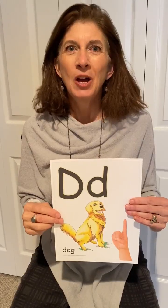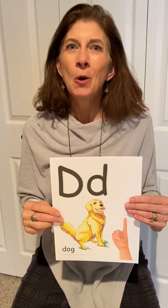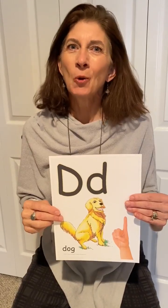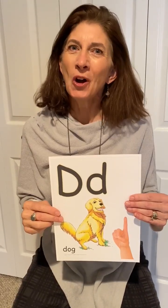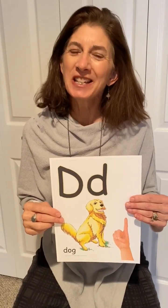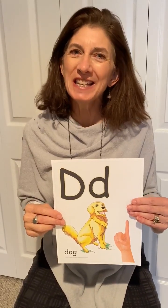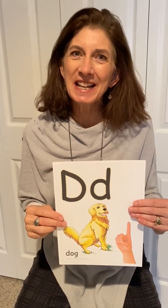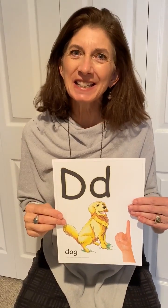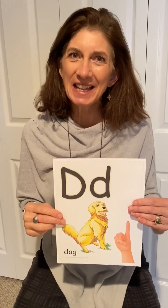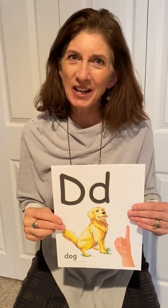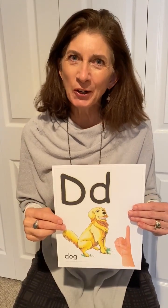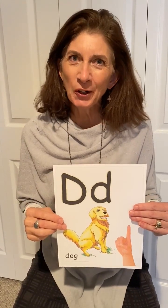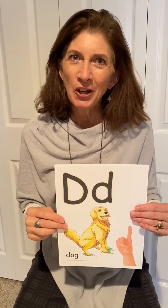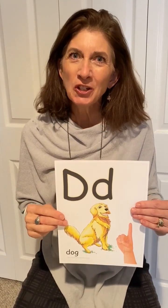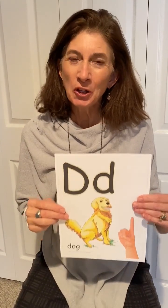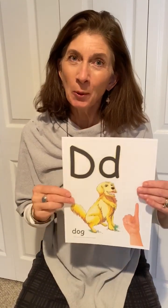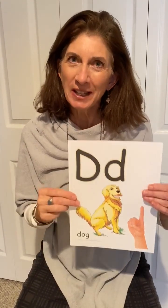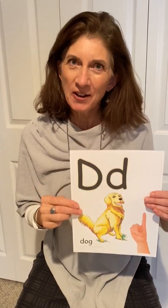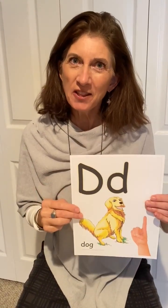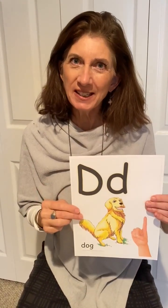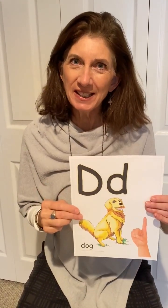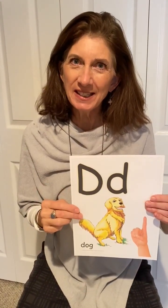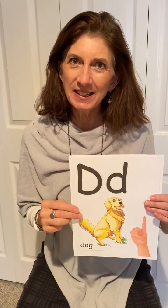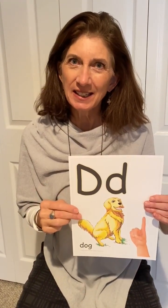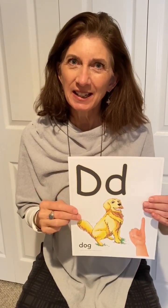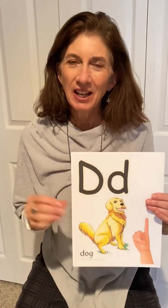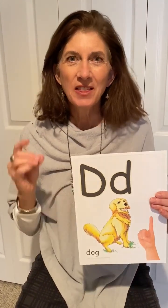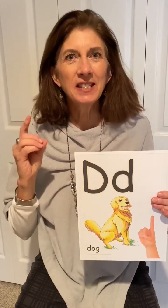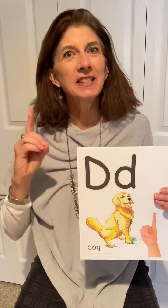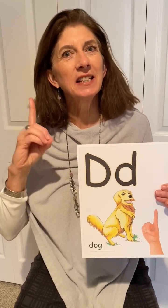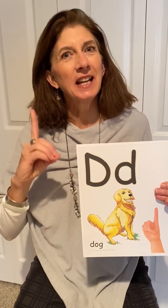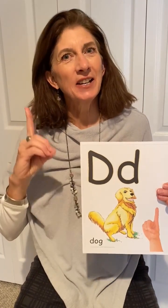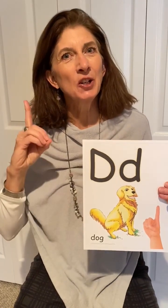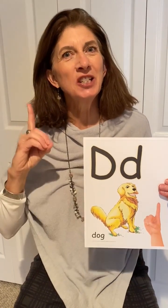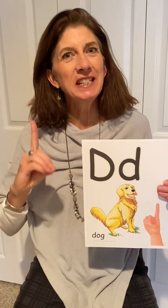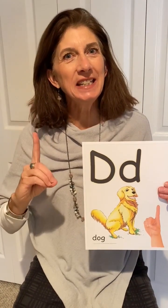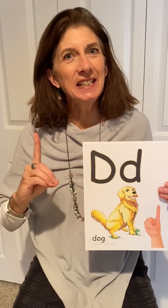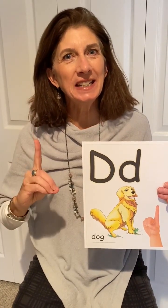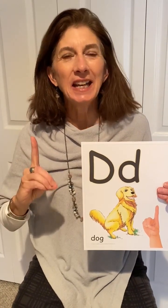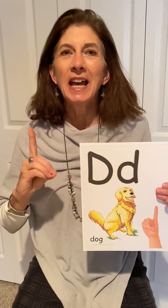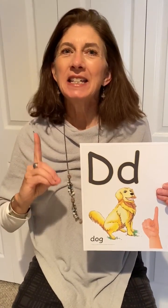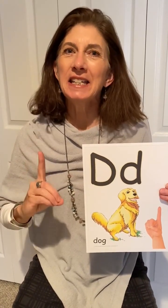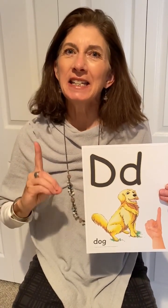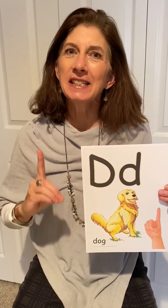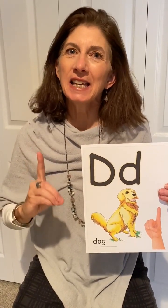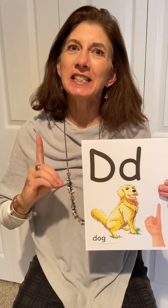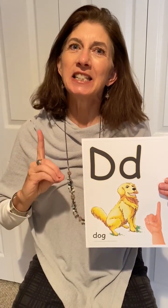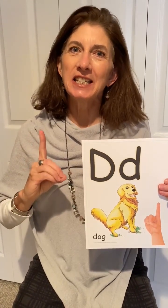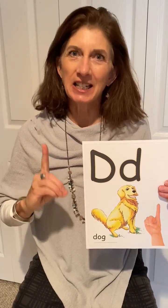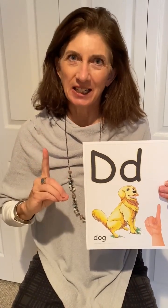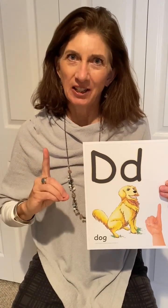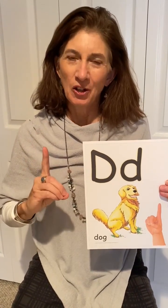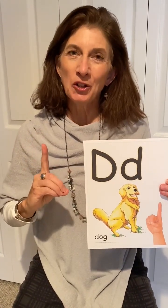We're on to the next letter. Do you know what letter this is? This is the letter D. D says D. Do you know